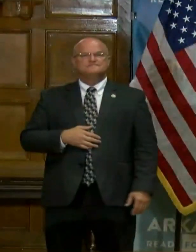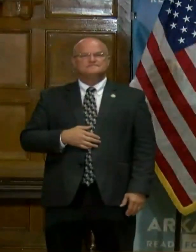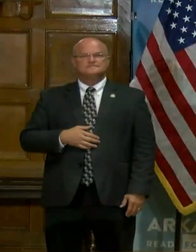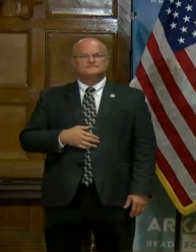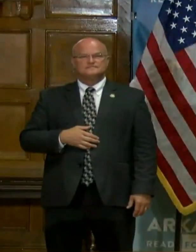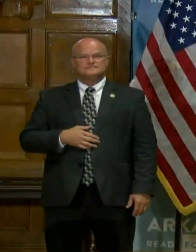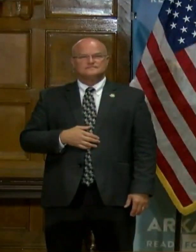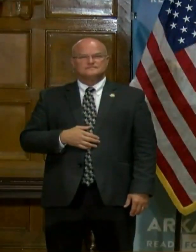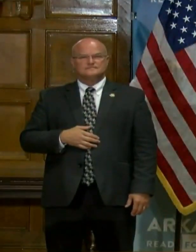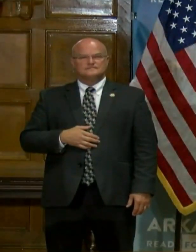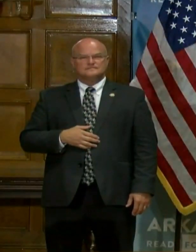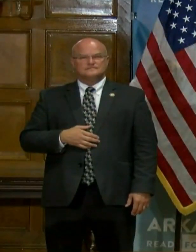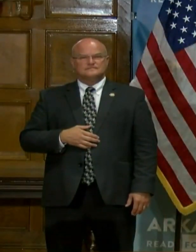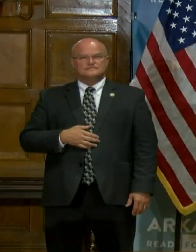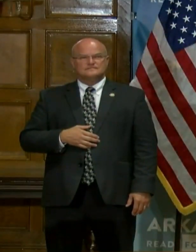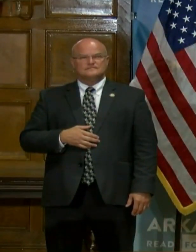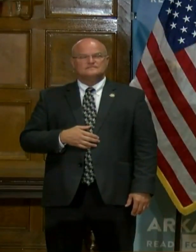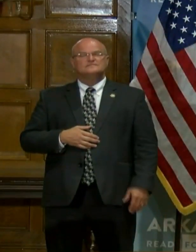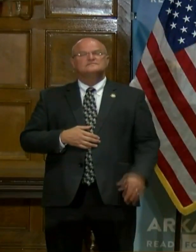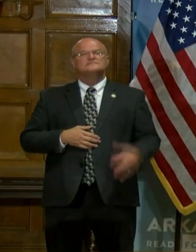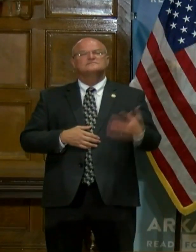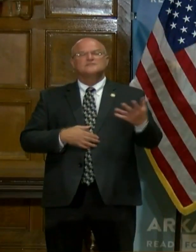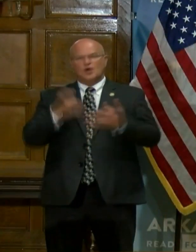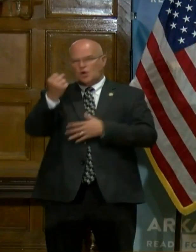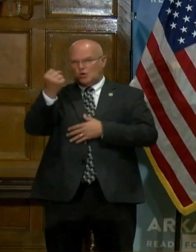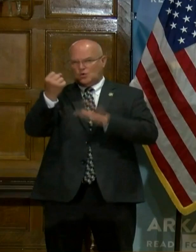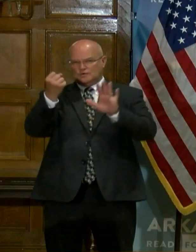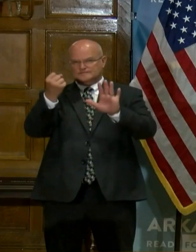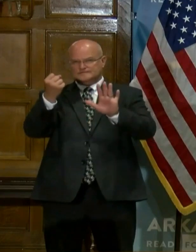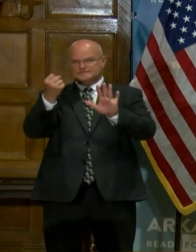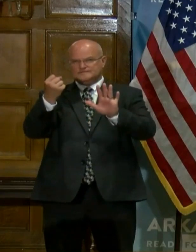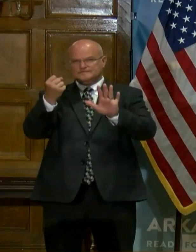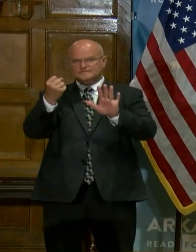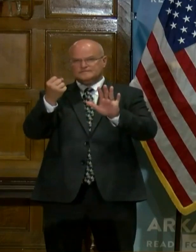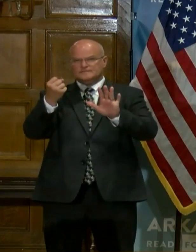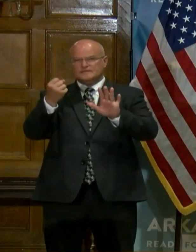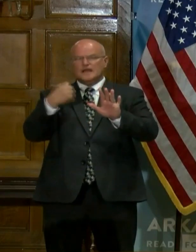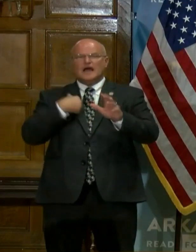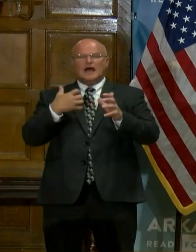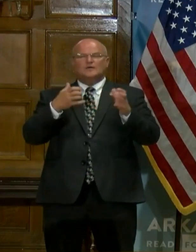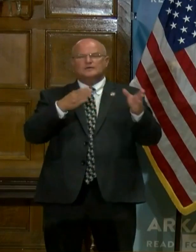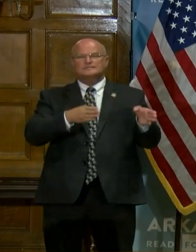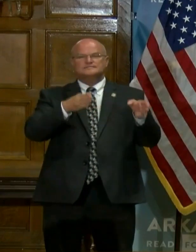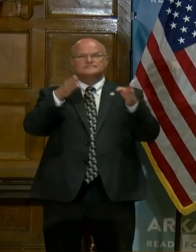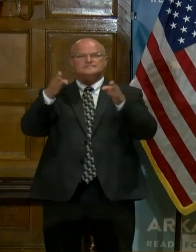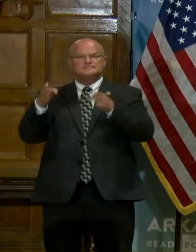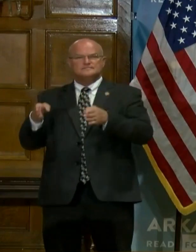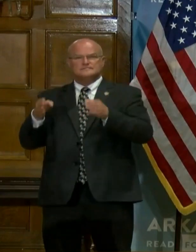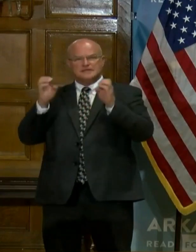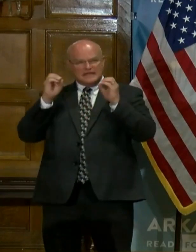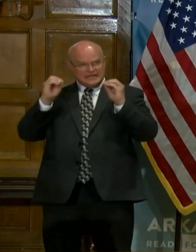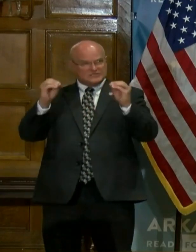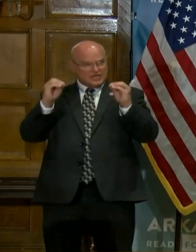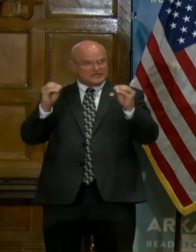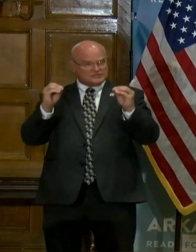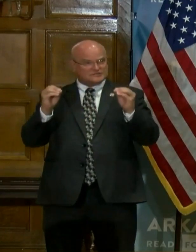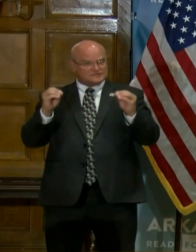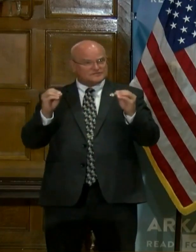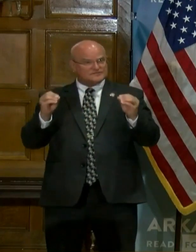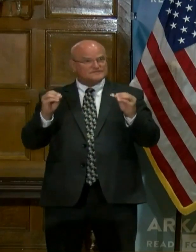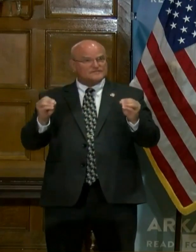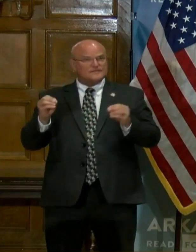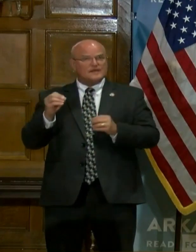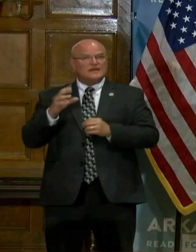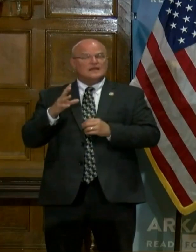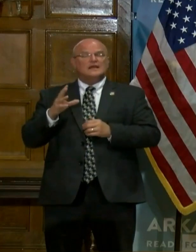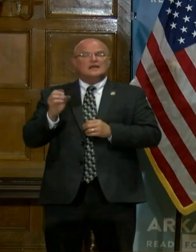then, let's see what the next one is. Let's hold right there for a second, and I want to move to education.